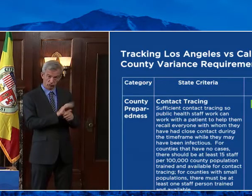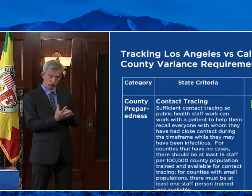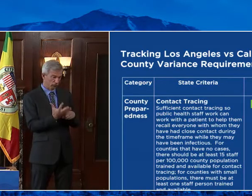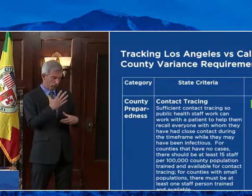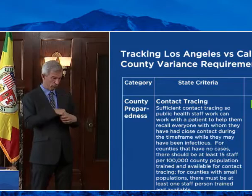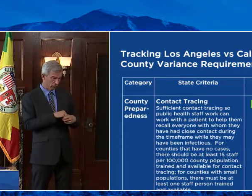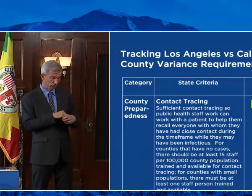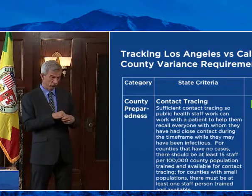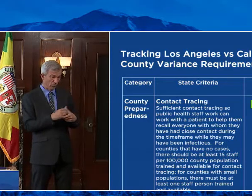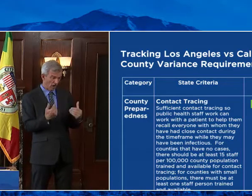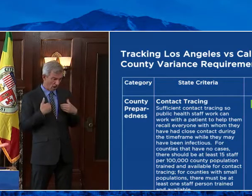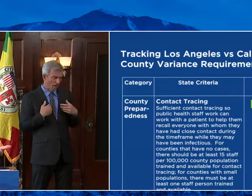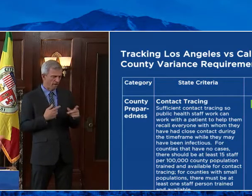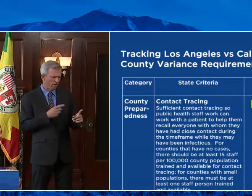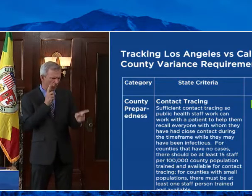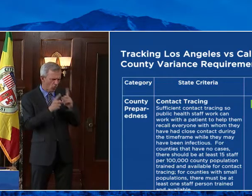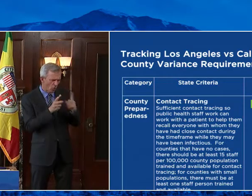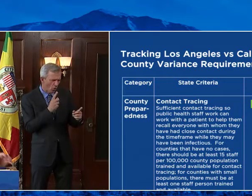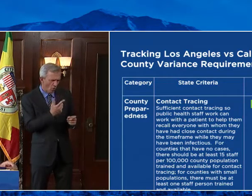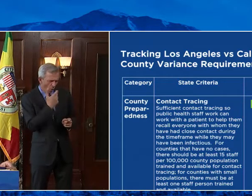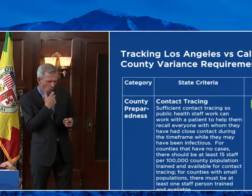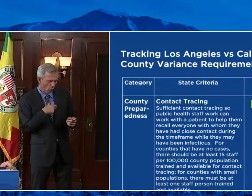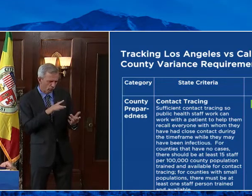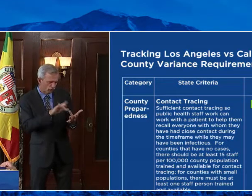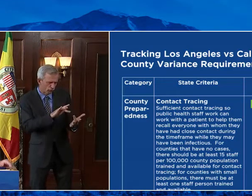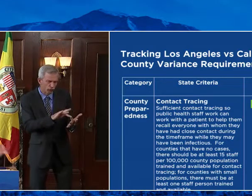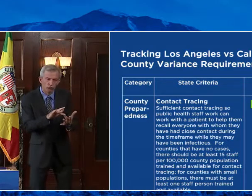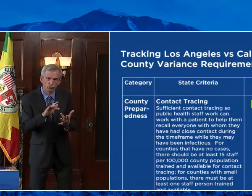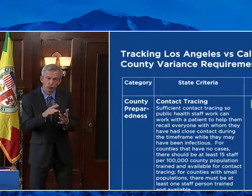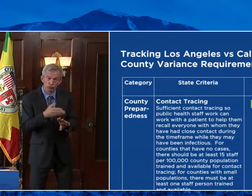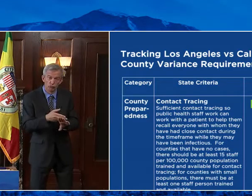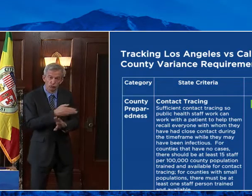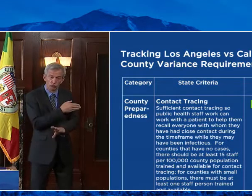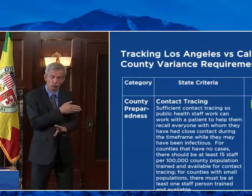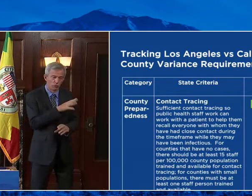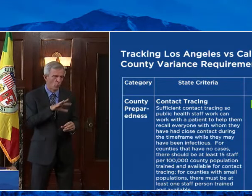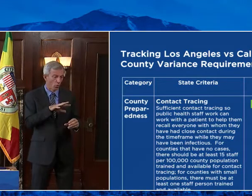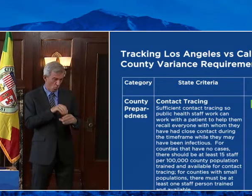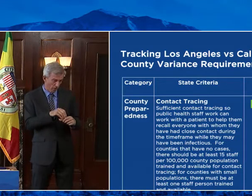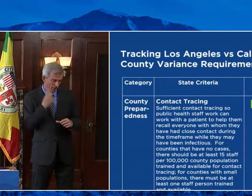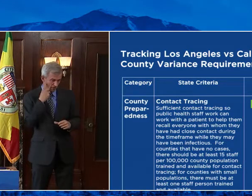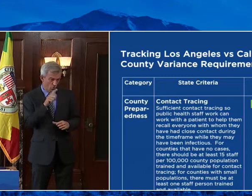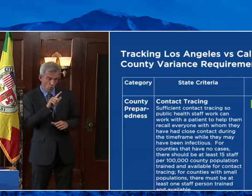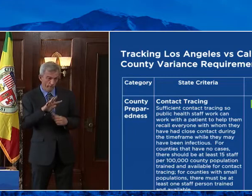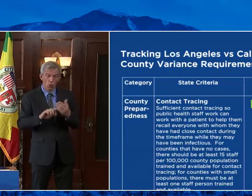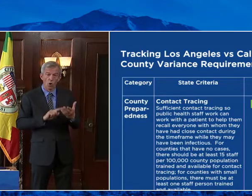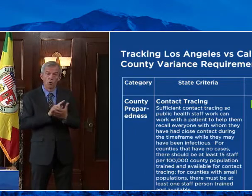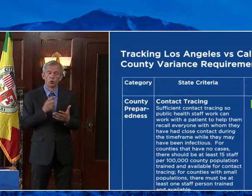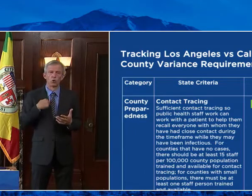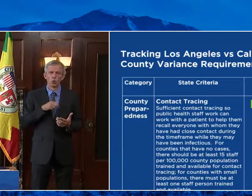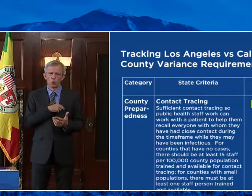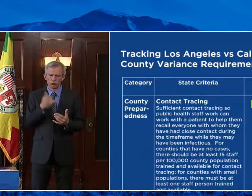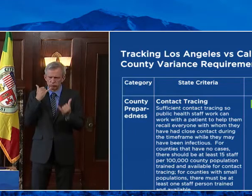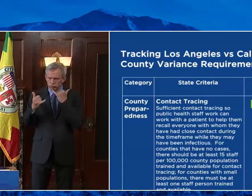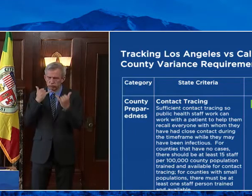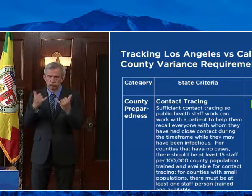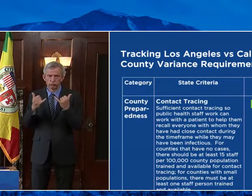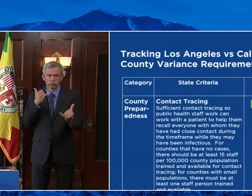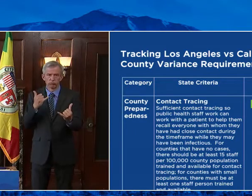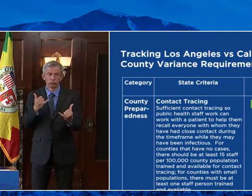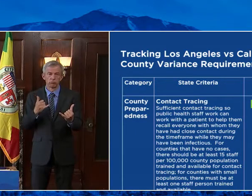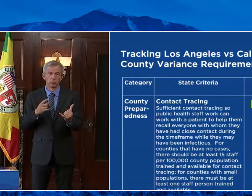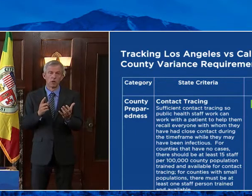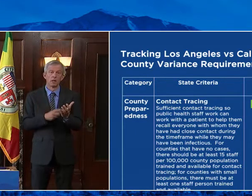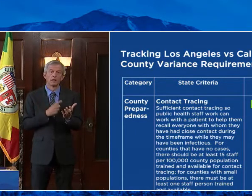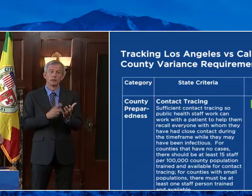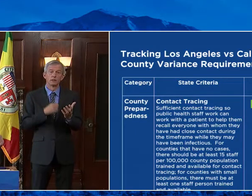or talk to him, ask them, who have you been in contact with, and within 24 hours, make phone calls, sometimes lasting as long as 40